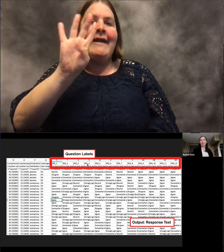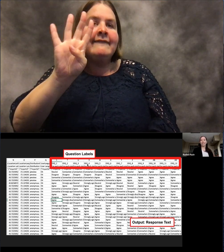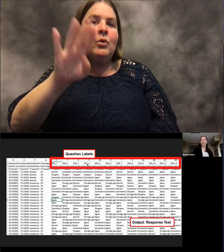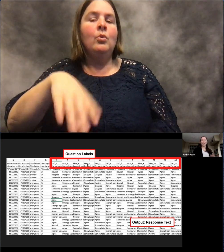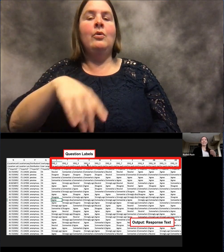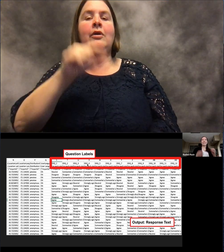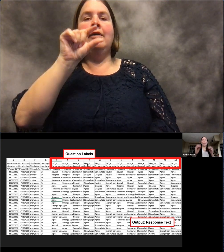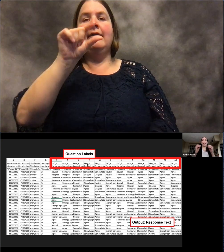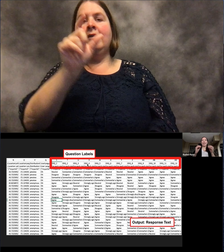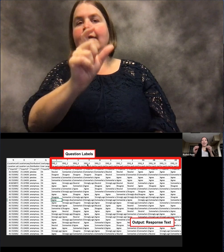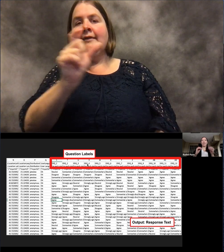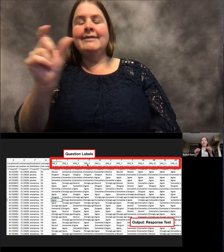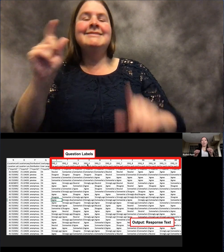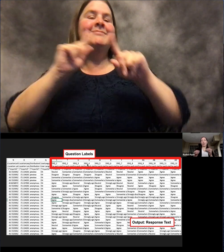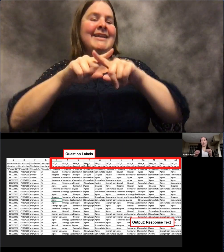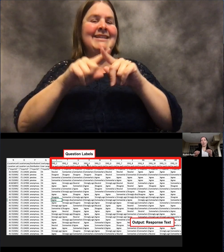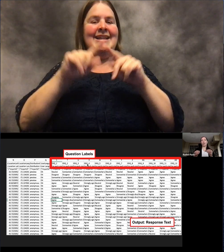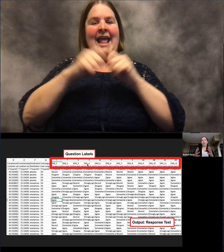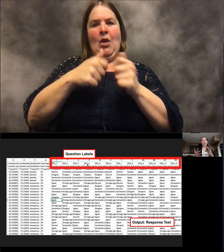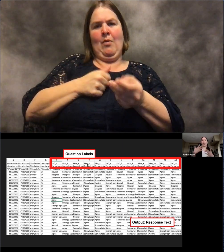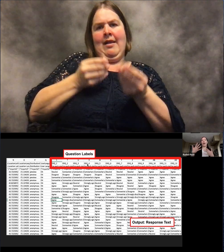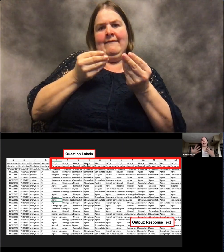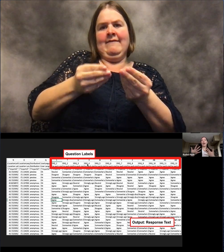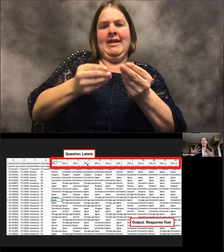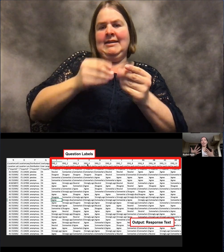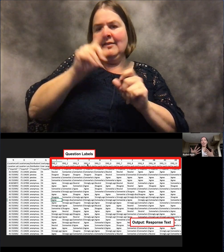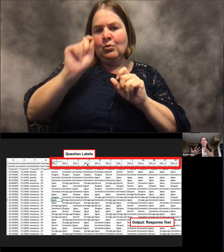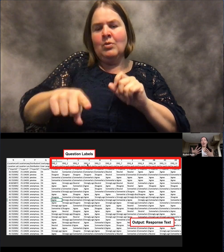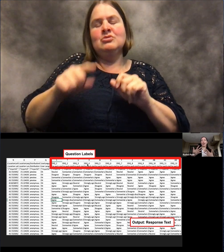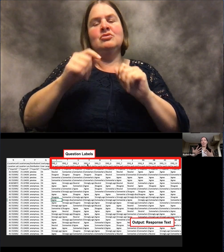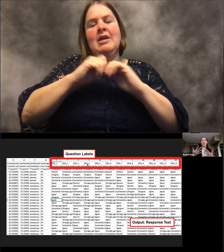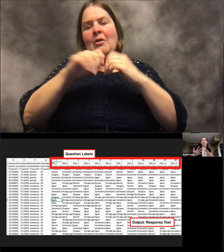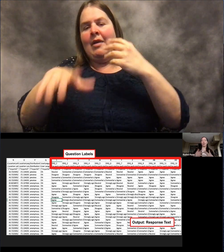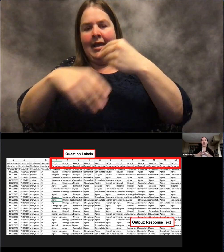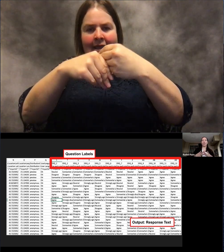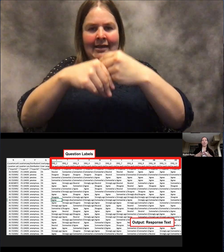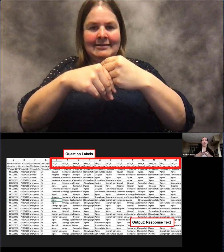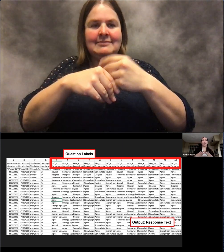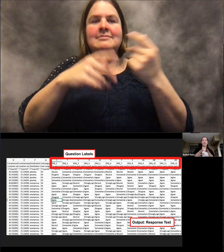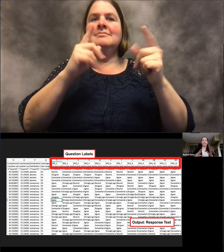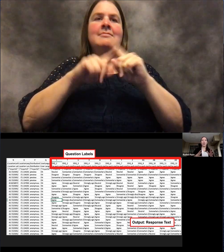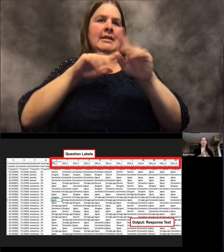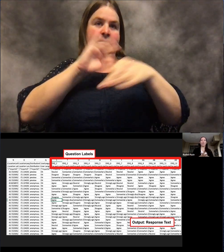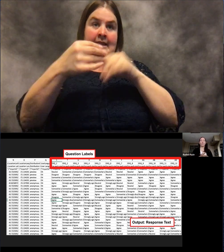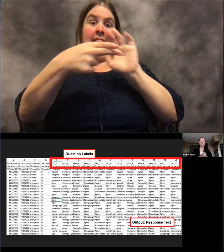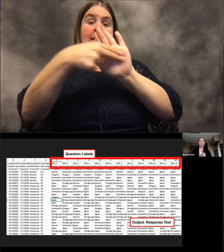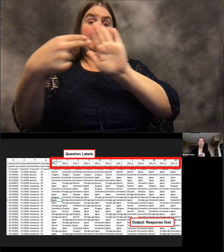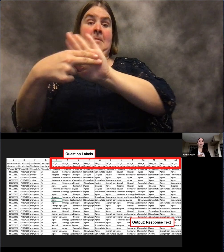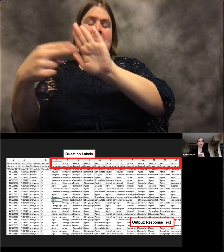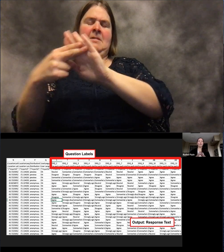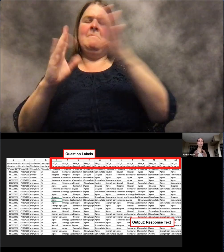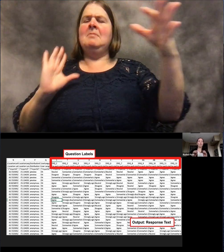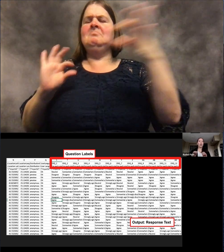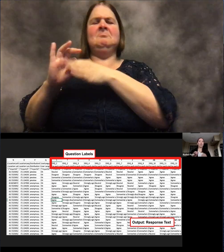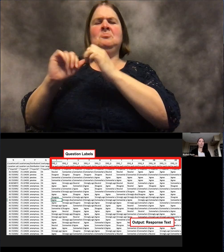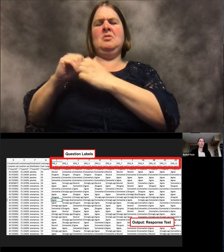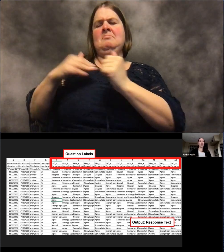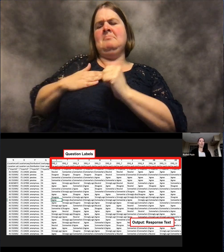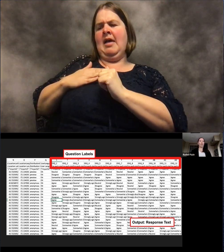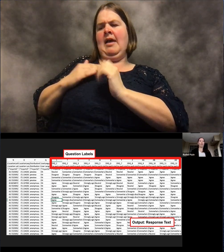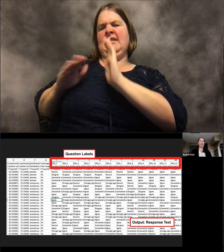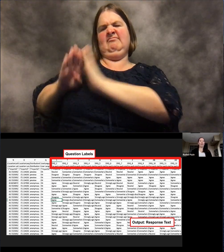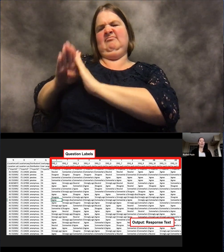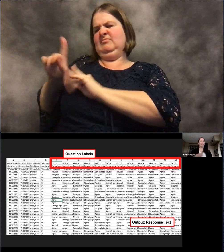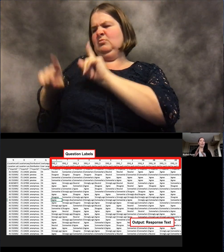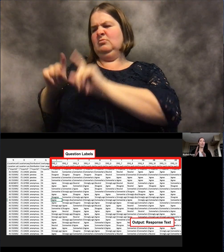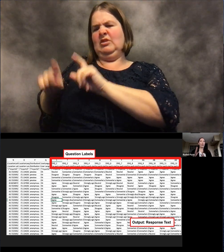Q84, depending on the order with which I added these questions. So, strong